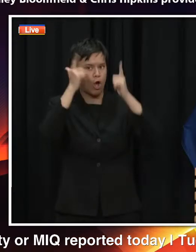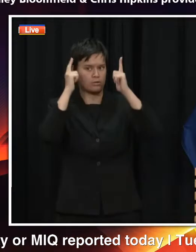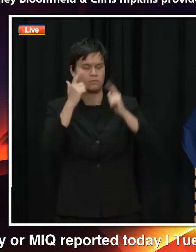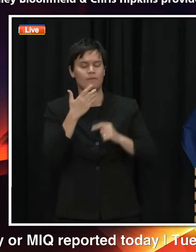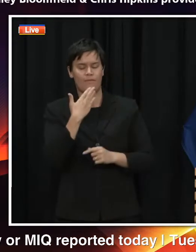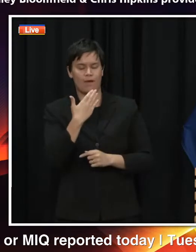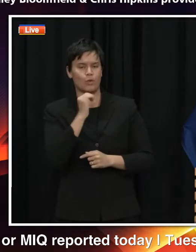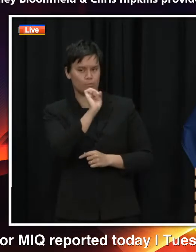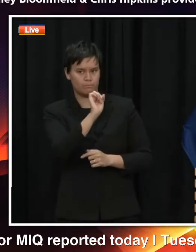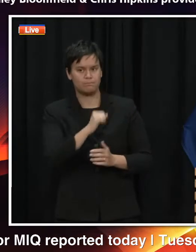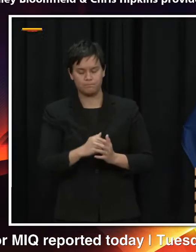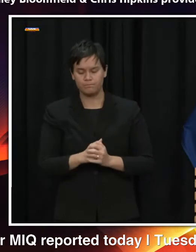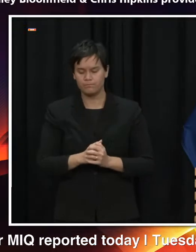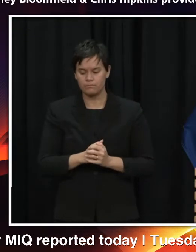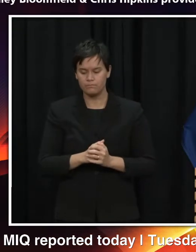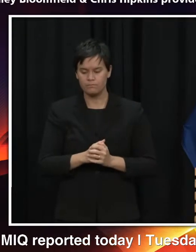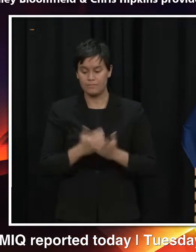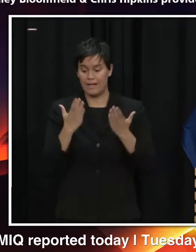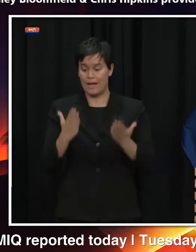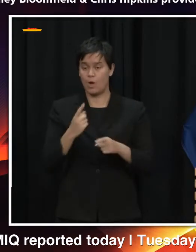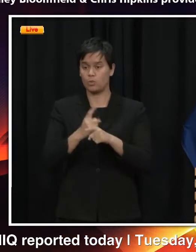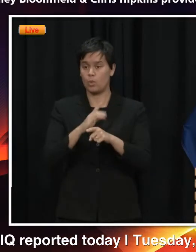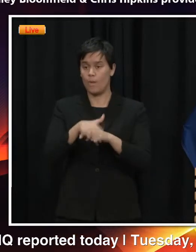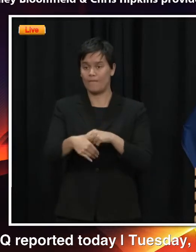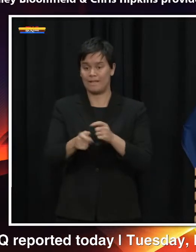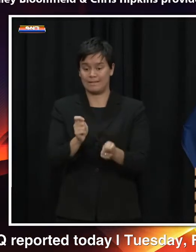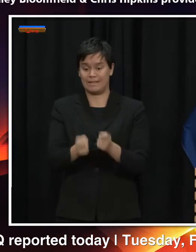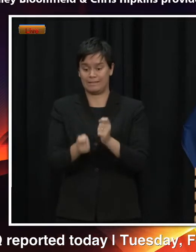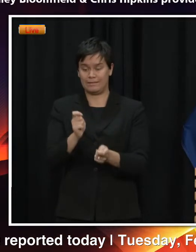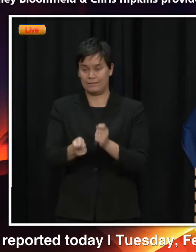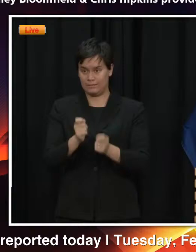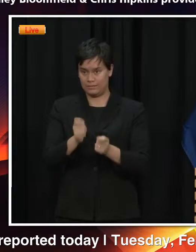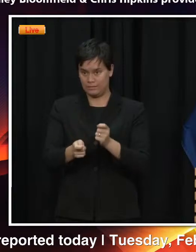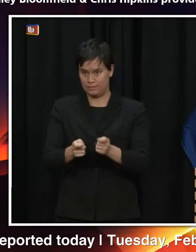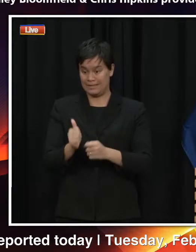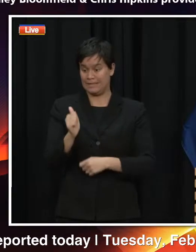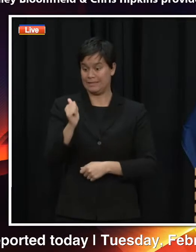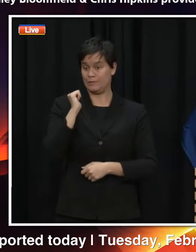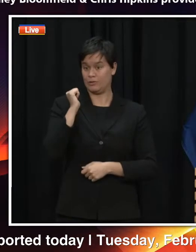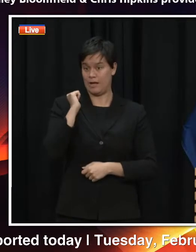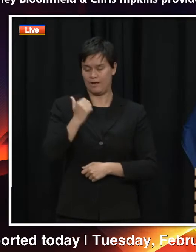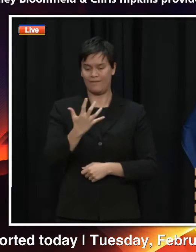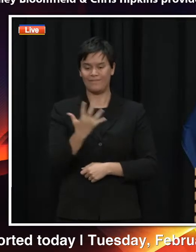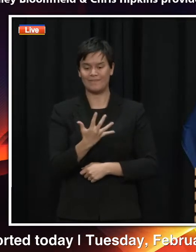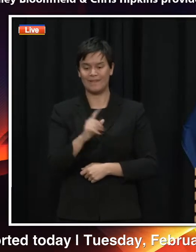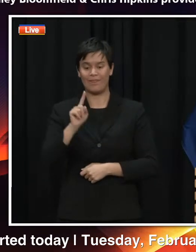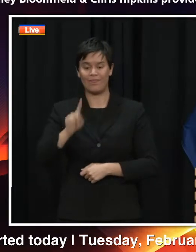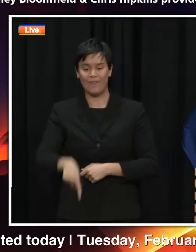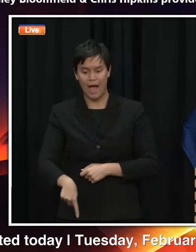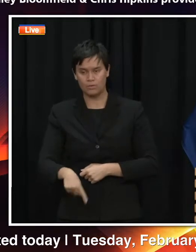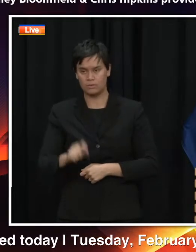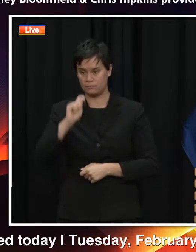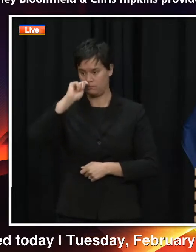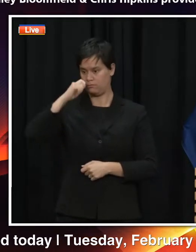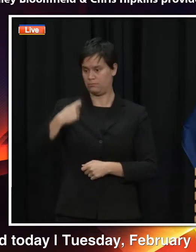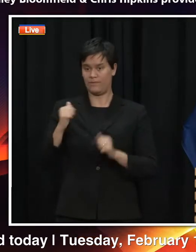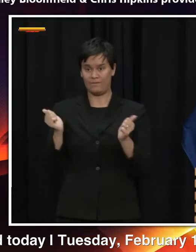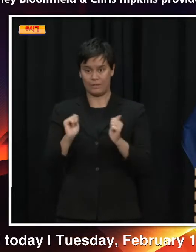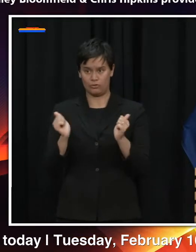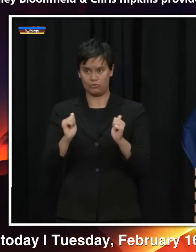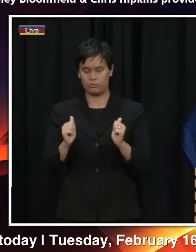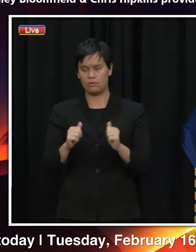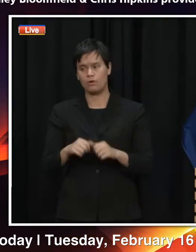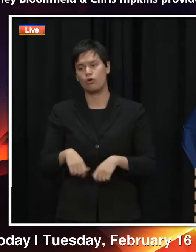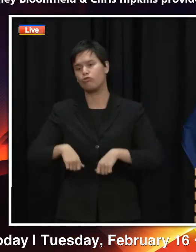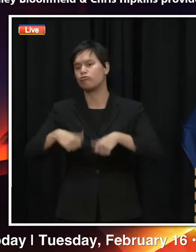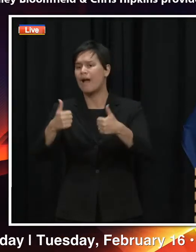Finally, regarding testing, as I said yesterday, we took more than 15,000 tests yesterday. This is a great response and